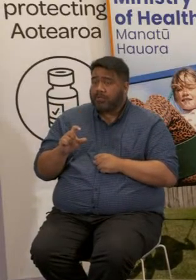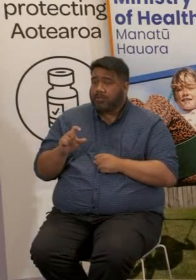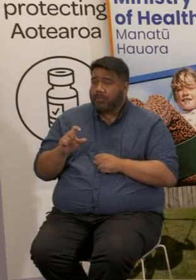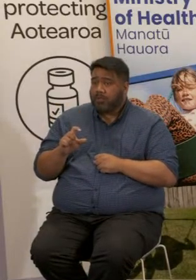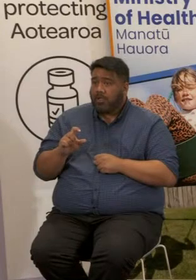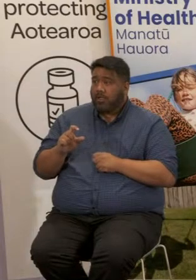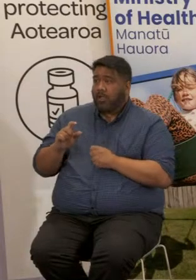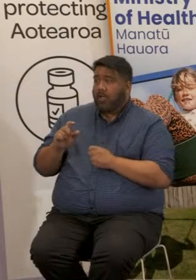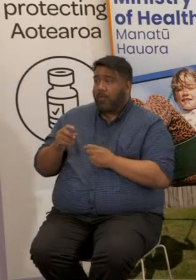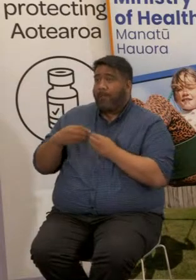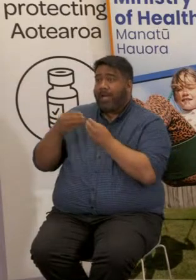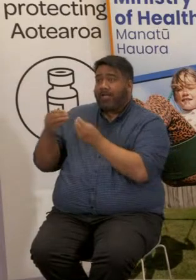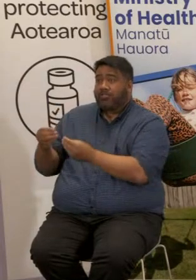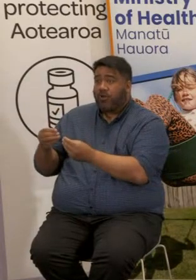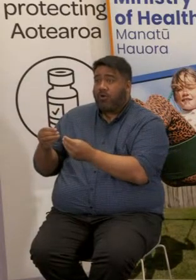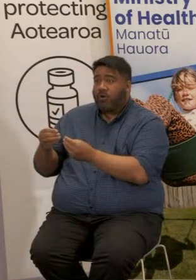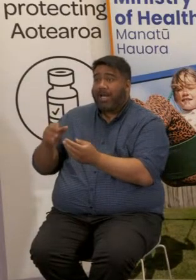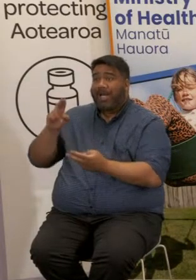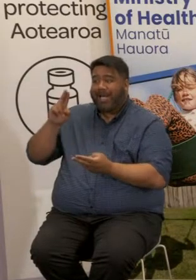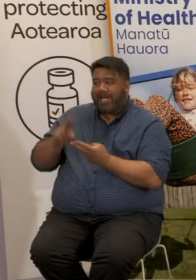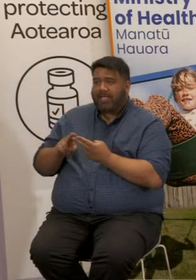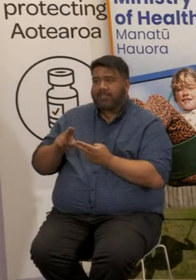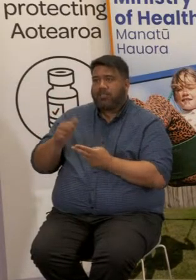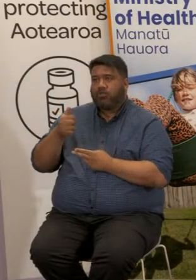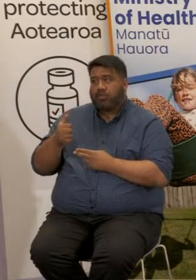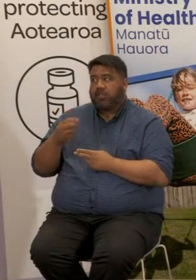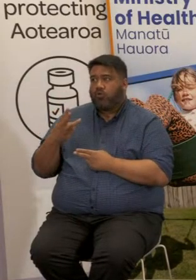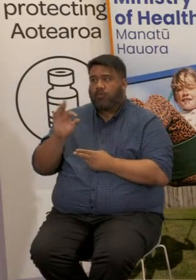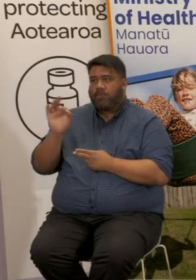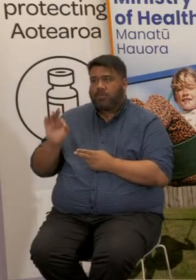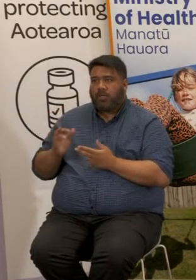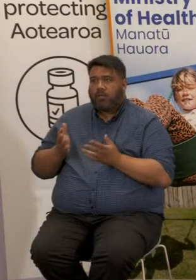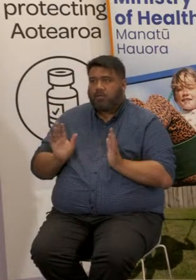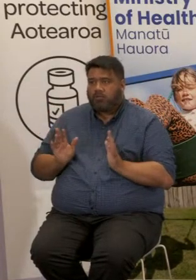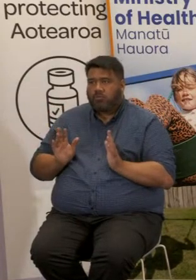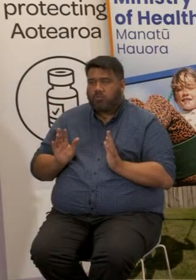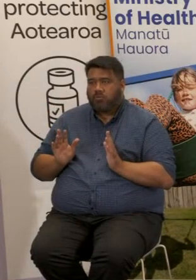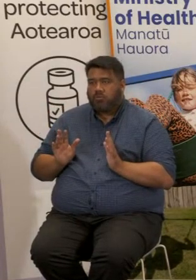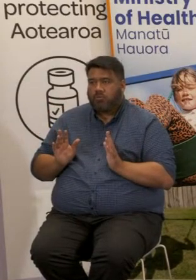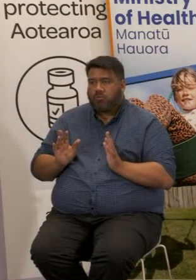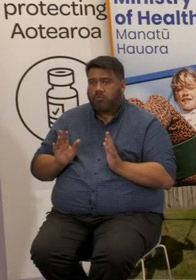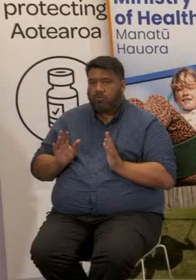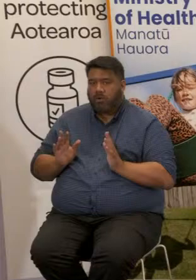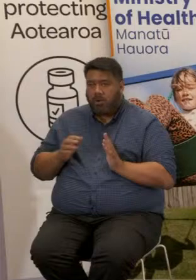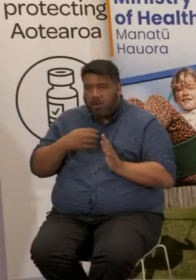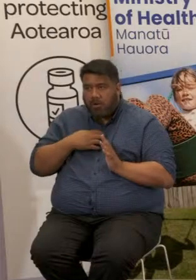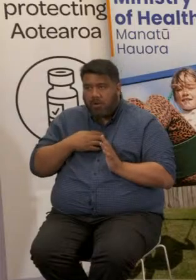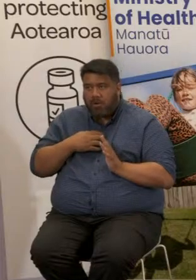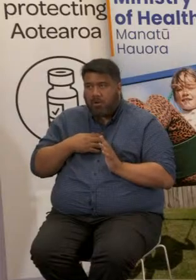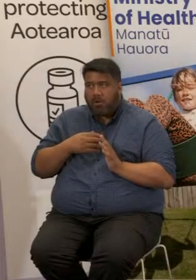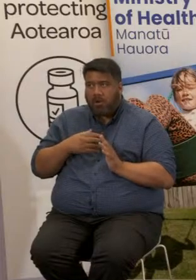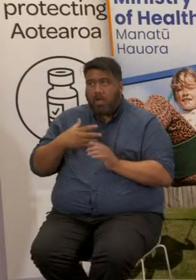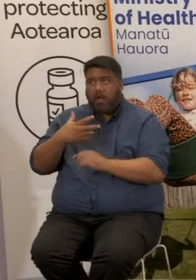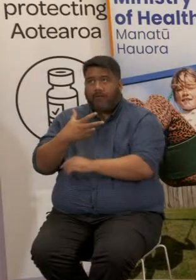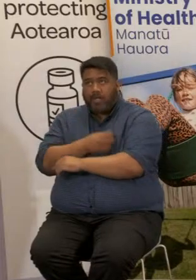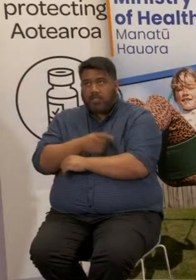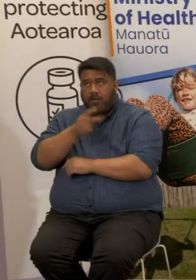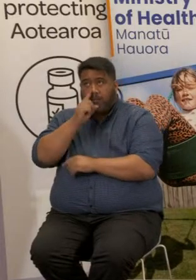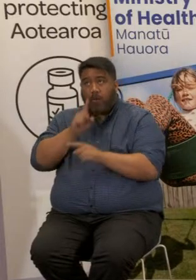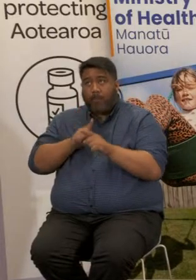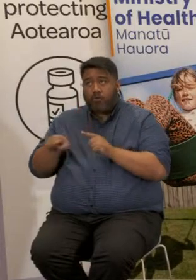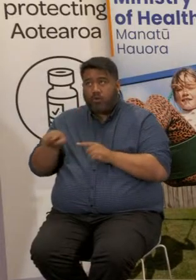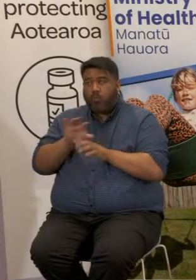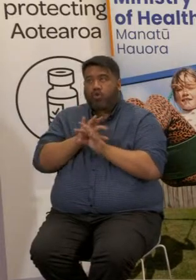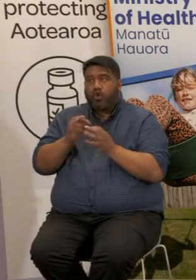63% less likely chance of transmitting to household. Now, if you add in the fact that most vaccinated people don't get disease, then the